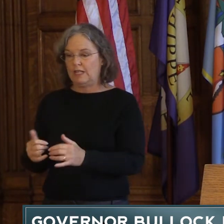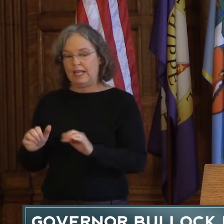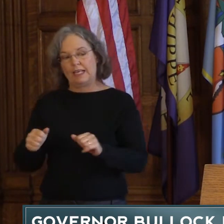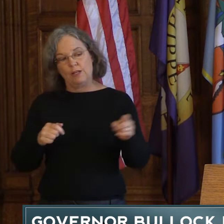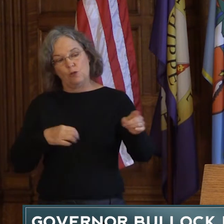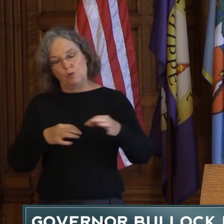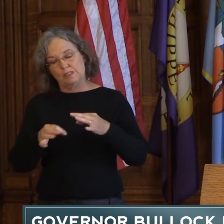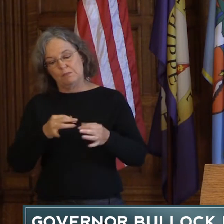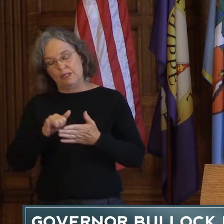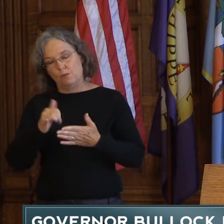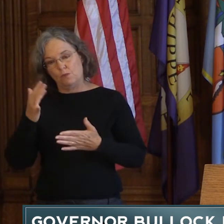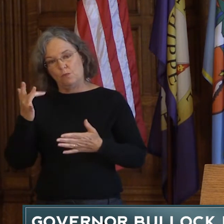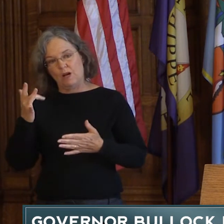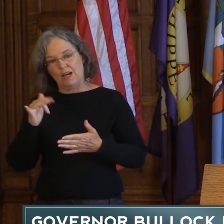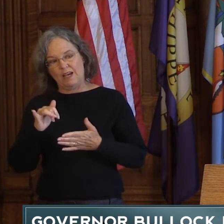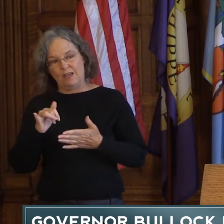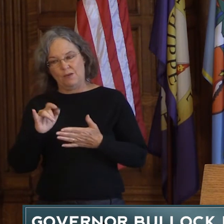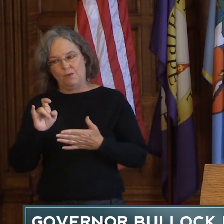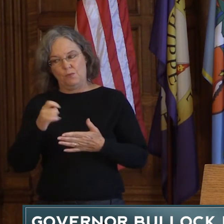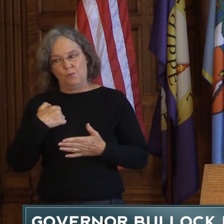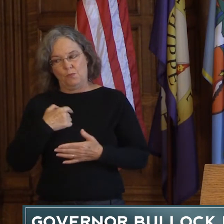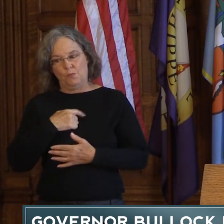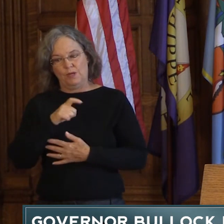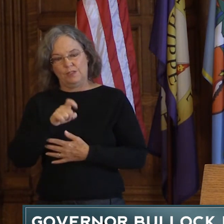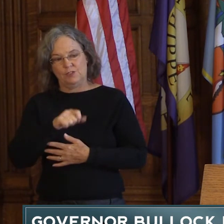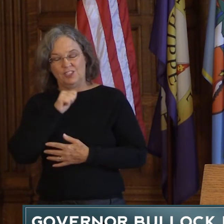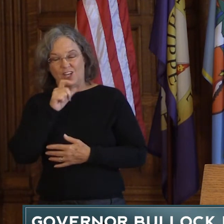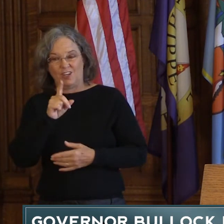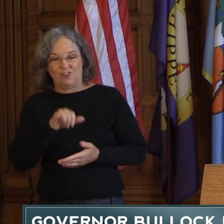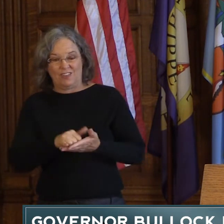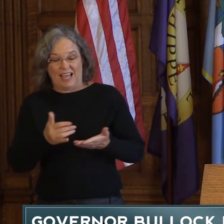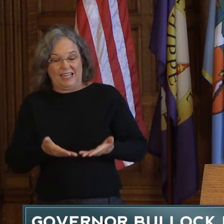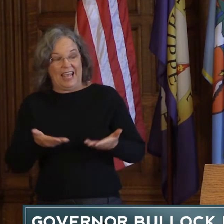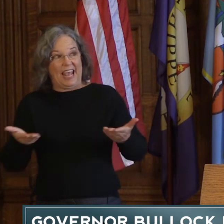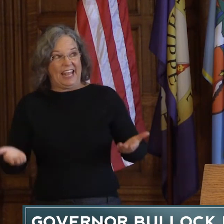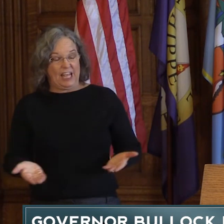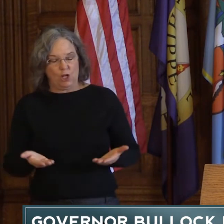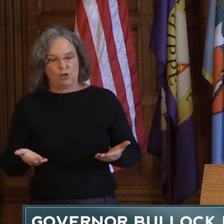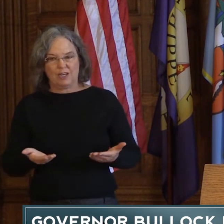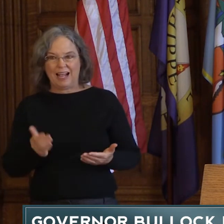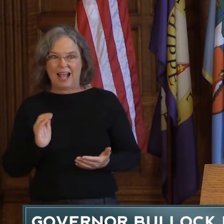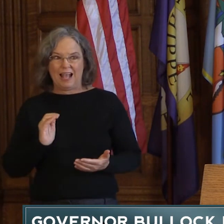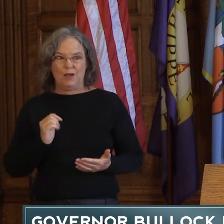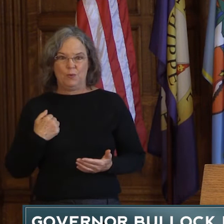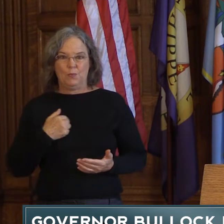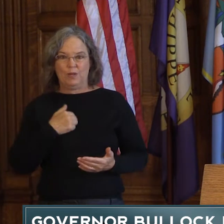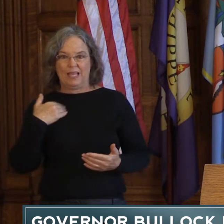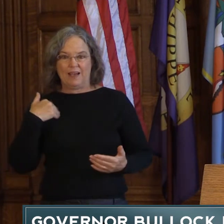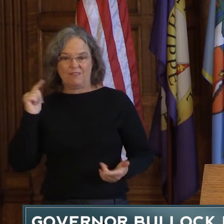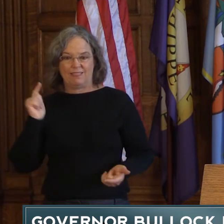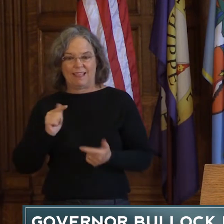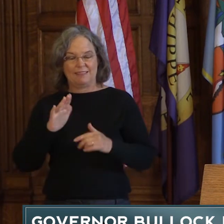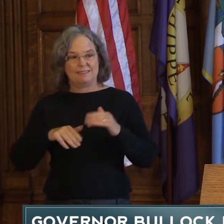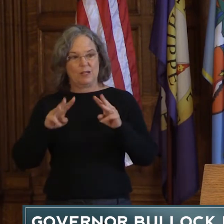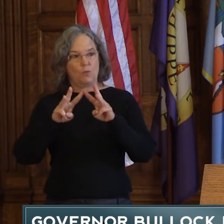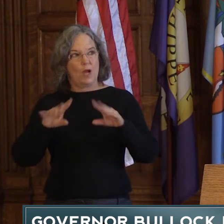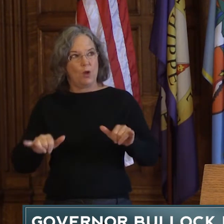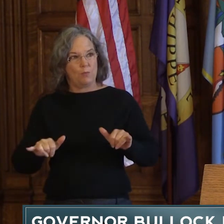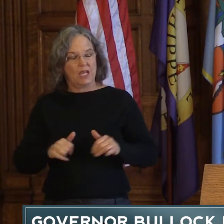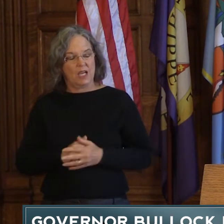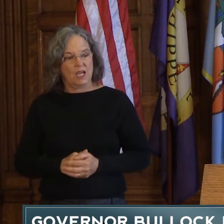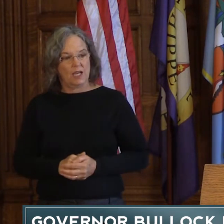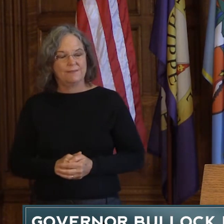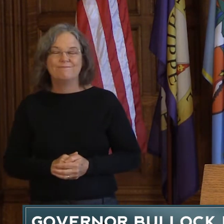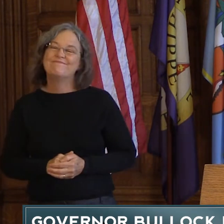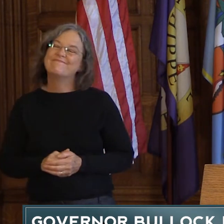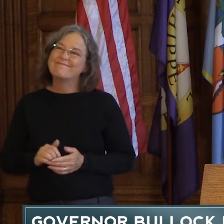that's not a good idea and why we're not doing that here, even though our case numbers are better off than Wyoming? Well, I think that that's one of